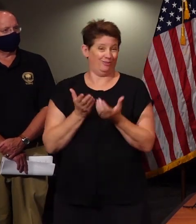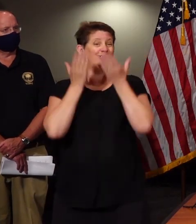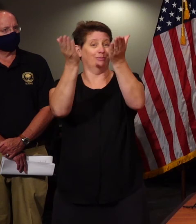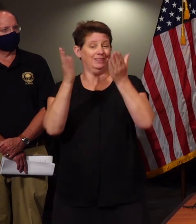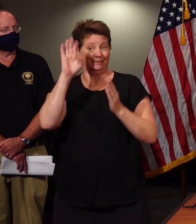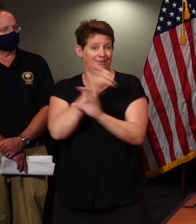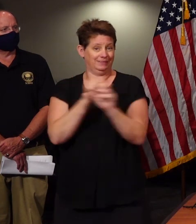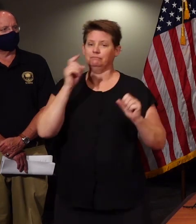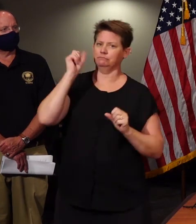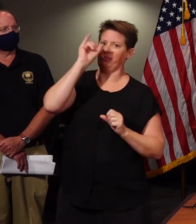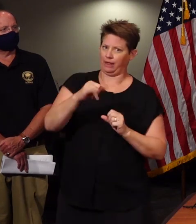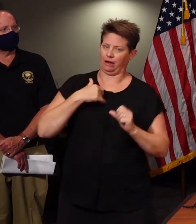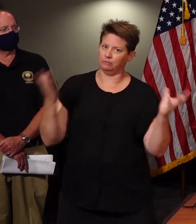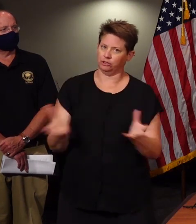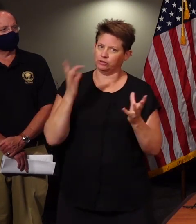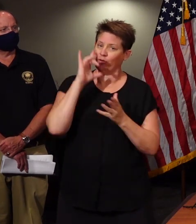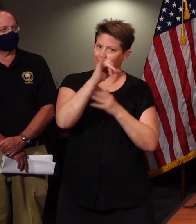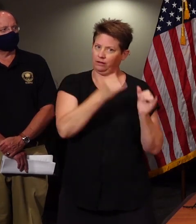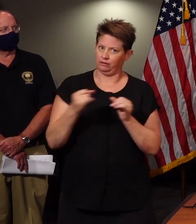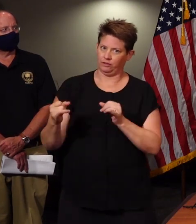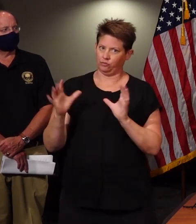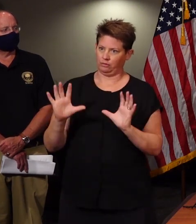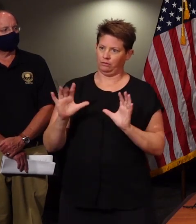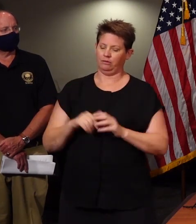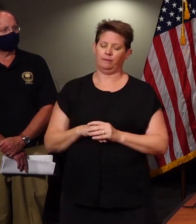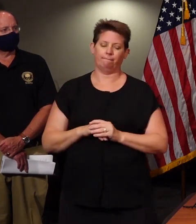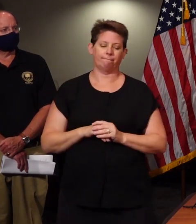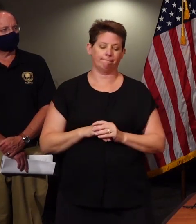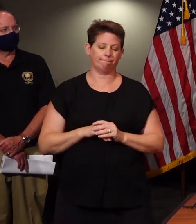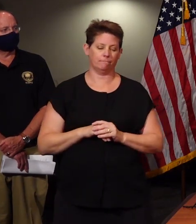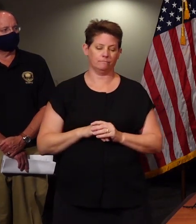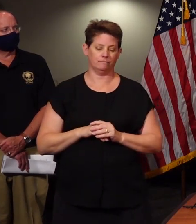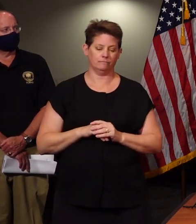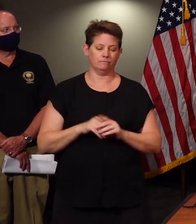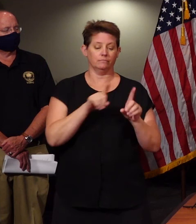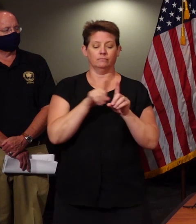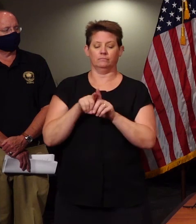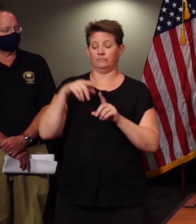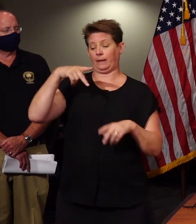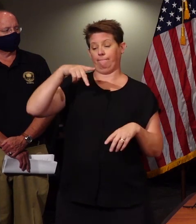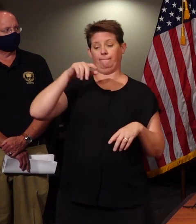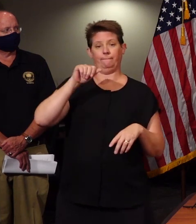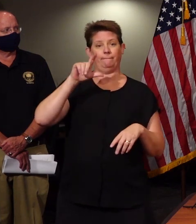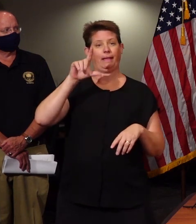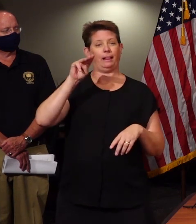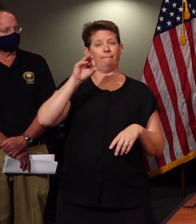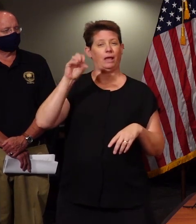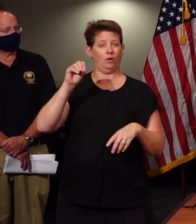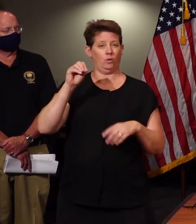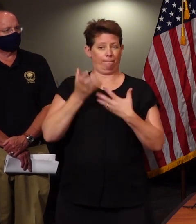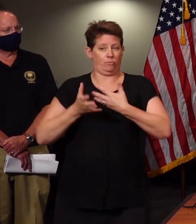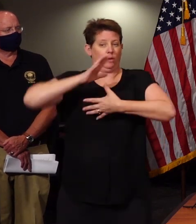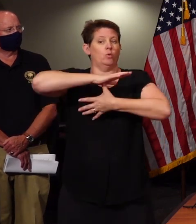and be safe, yes. So and I'm also, in that vein, the Palmetto priority that we